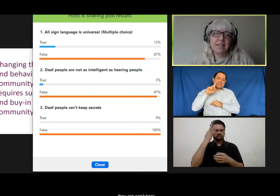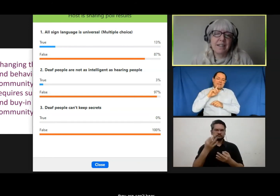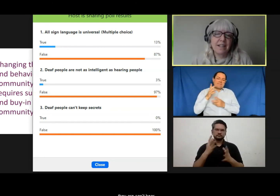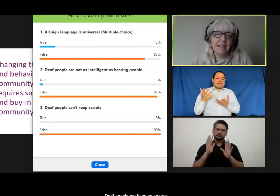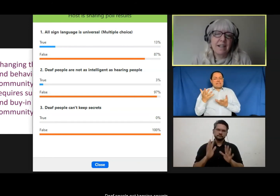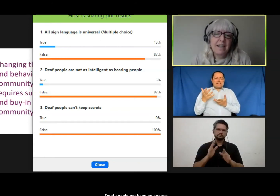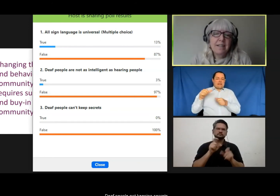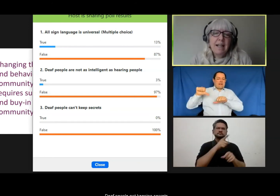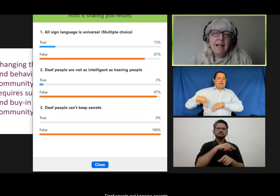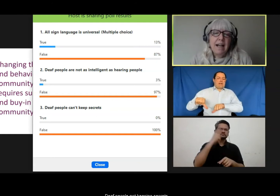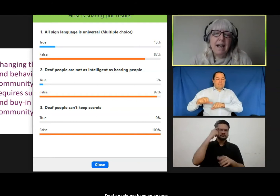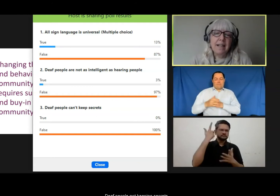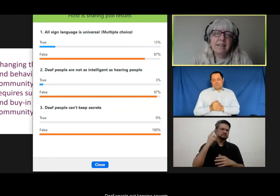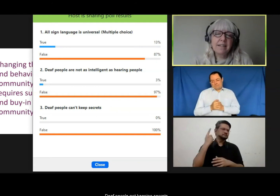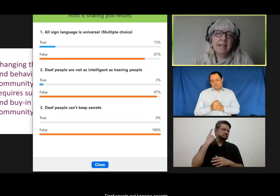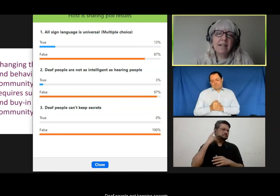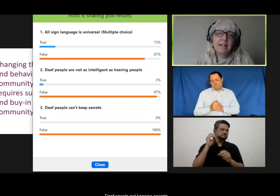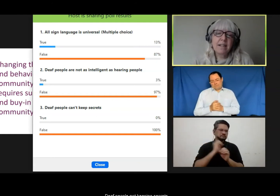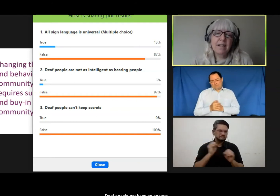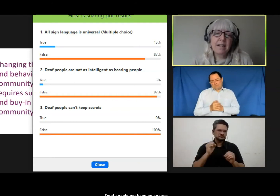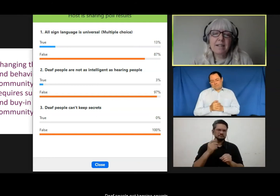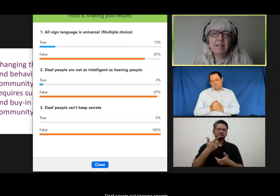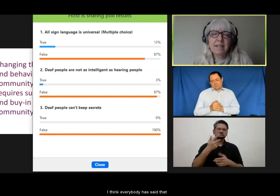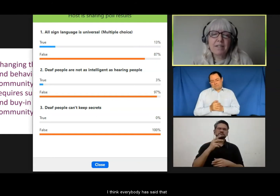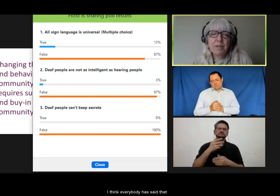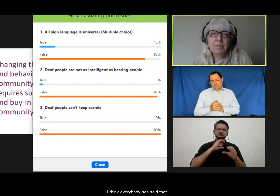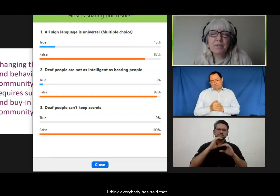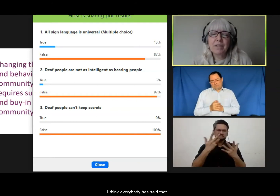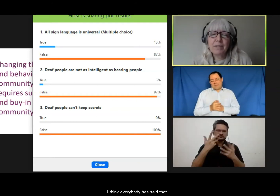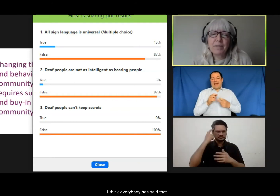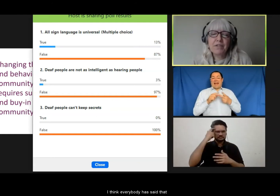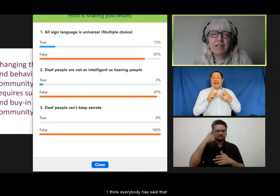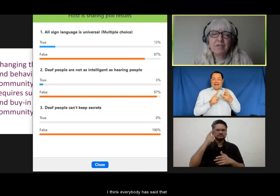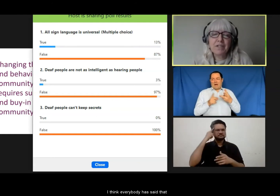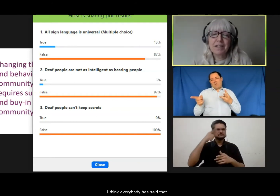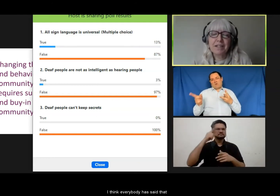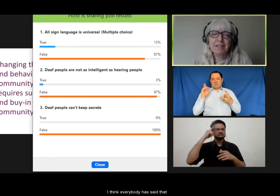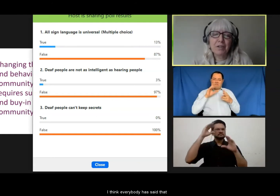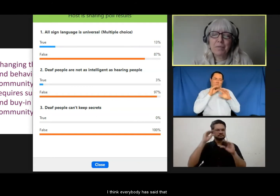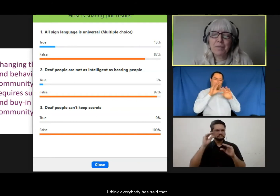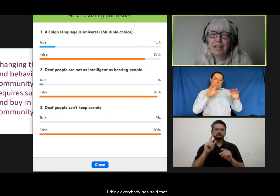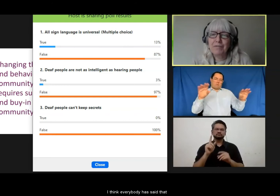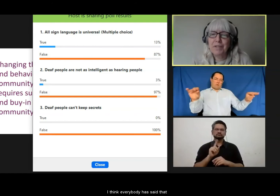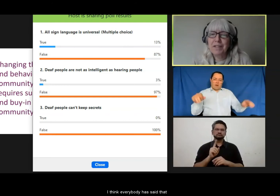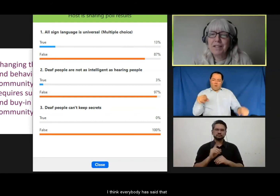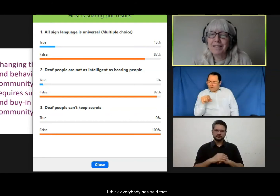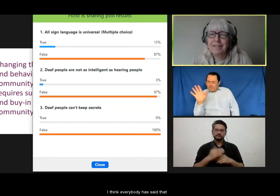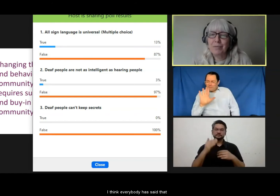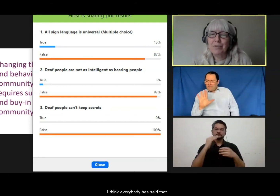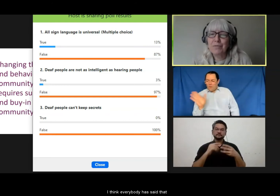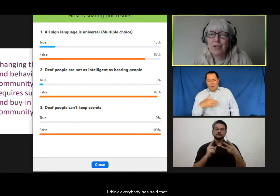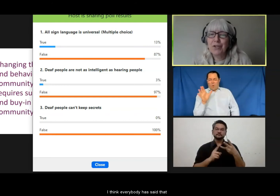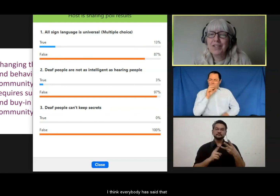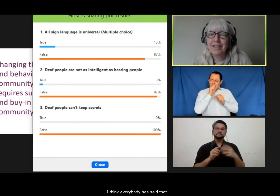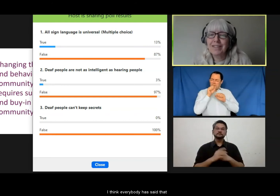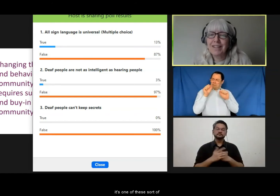can't hear. And deaf people not keeping secrets, I think everybody's said that